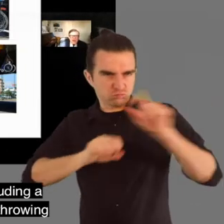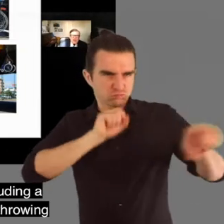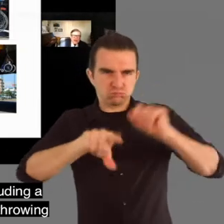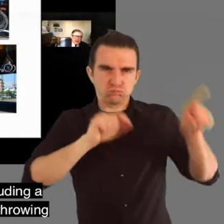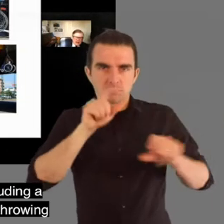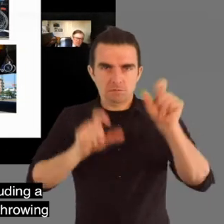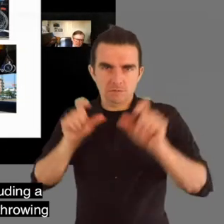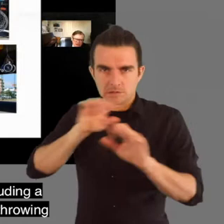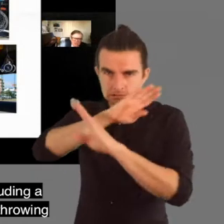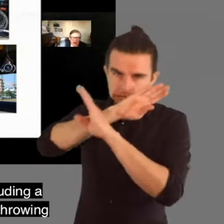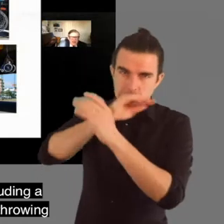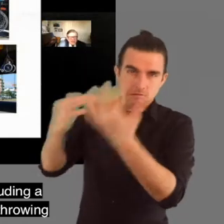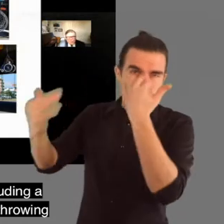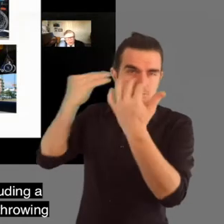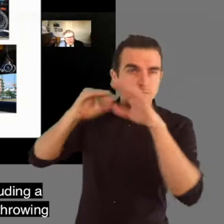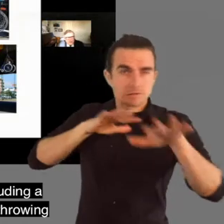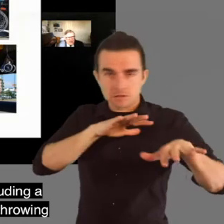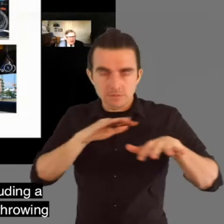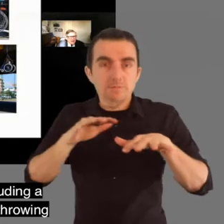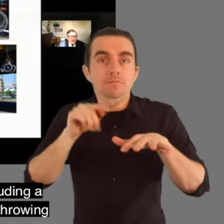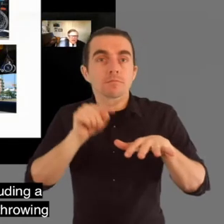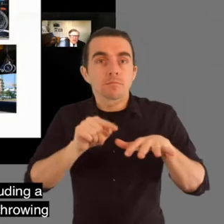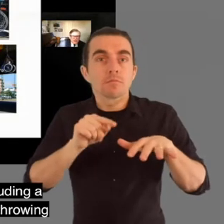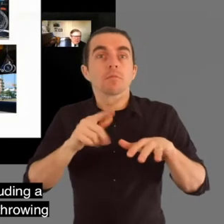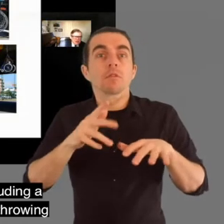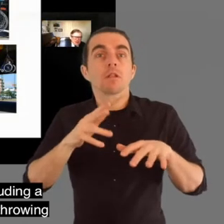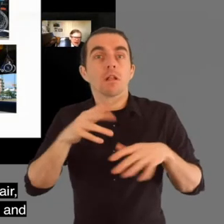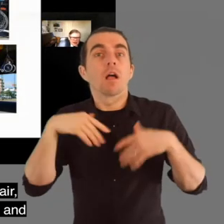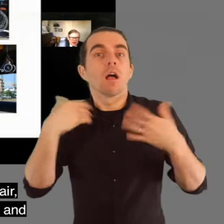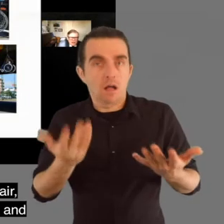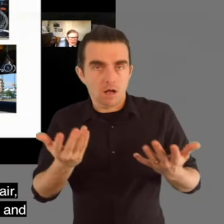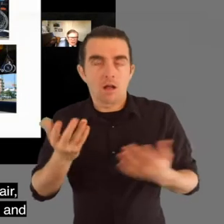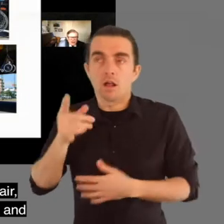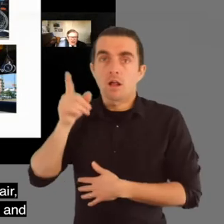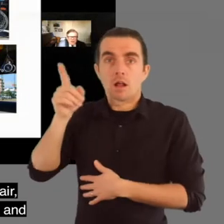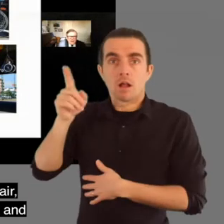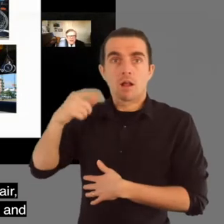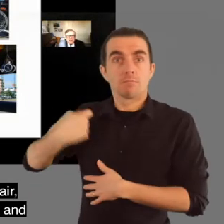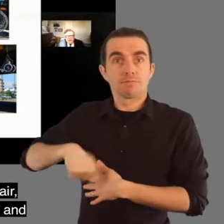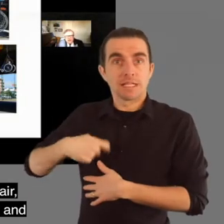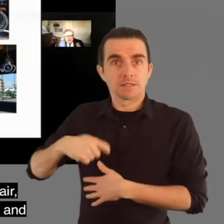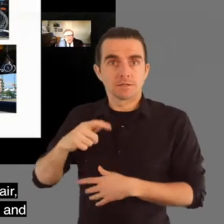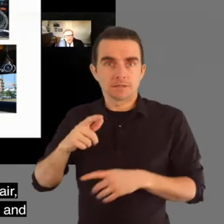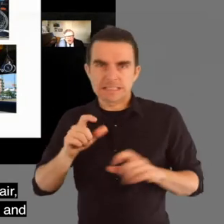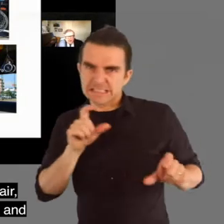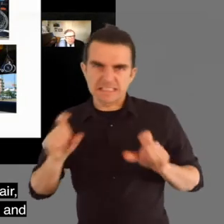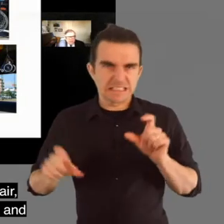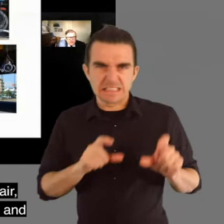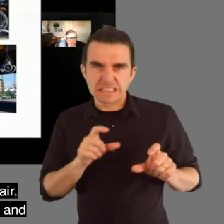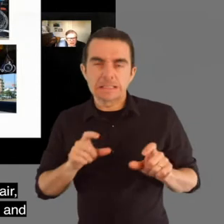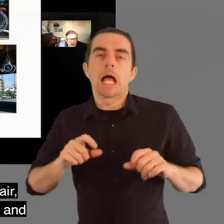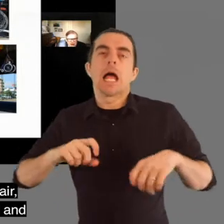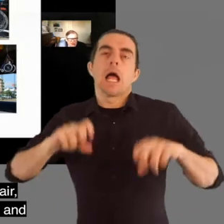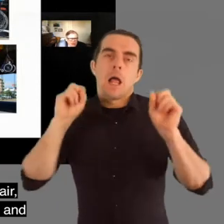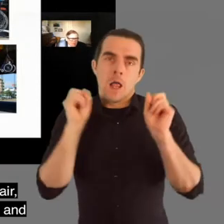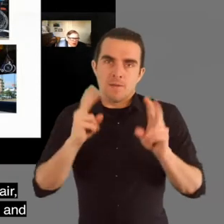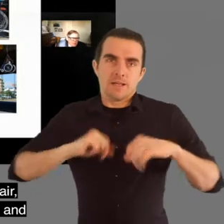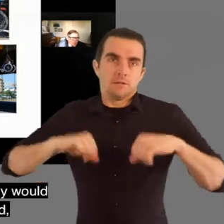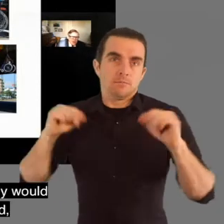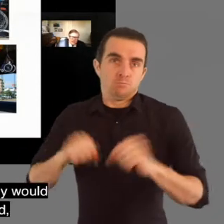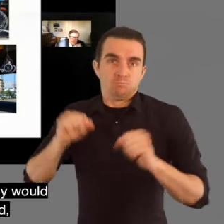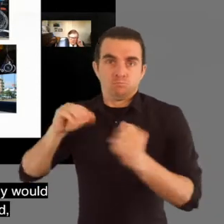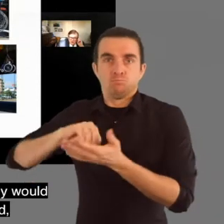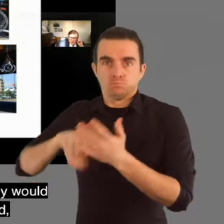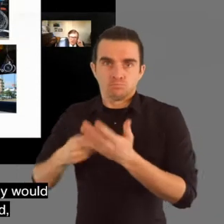including pepper sprays and water cannon and throwing people out of their wheelchairs. Finally, the president relented and